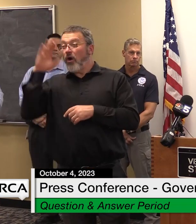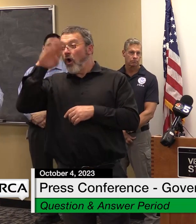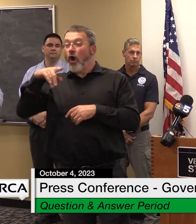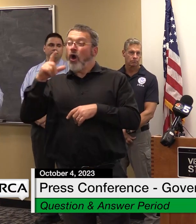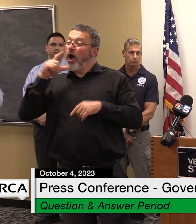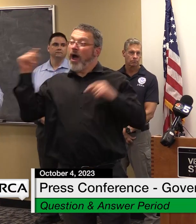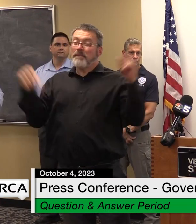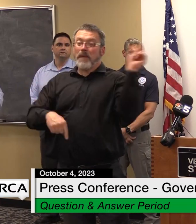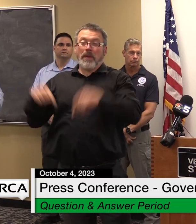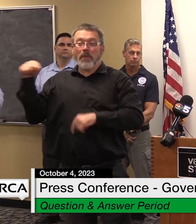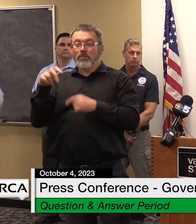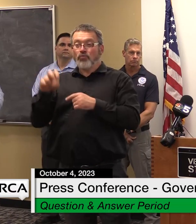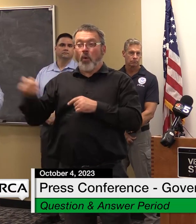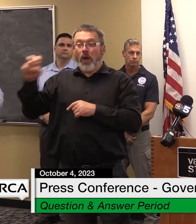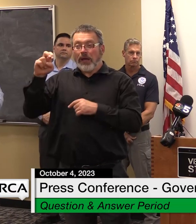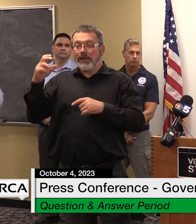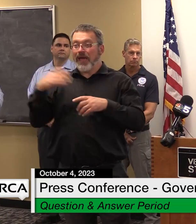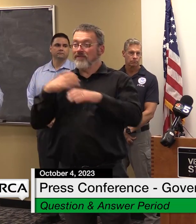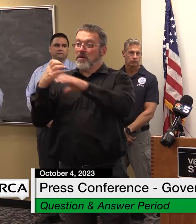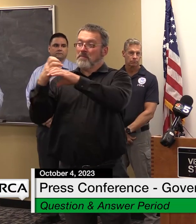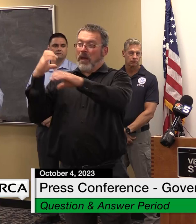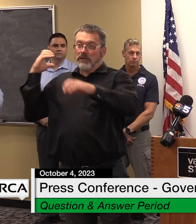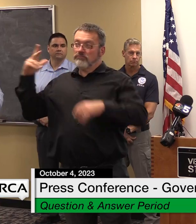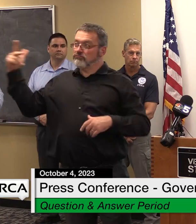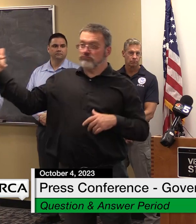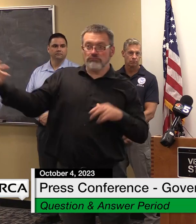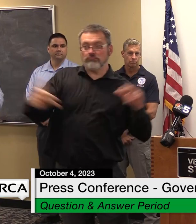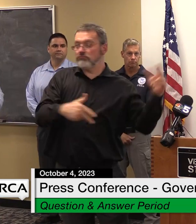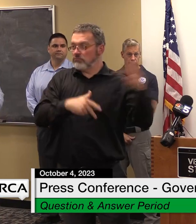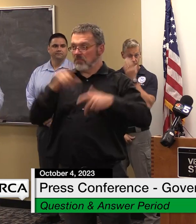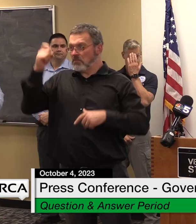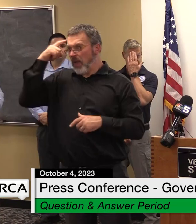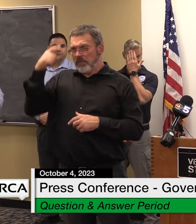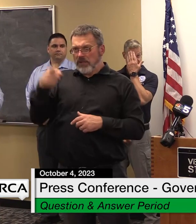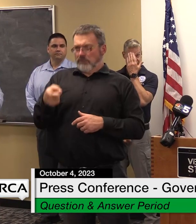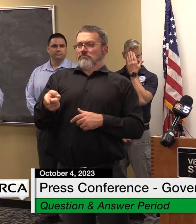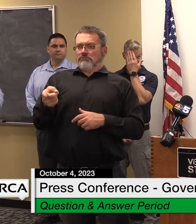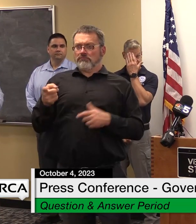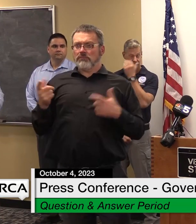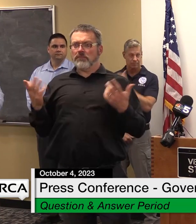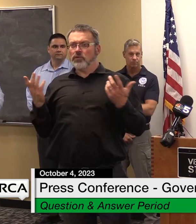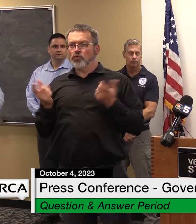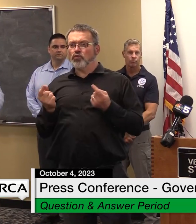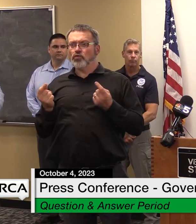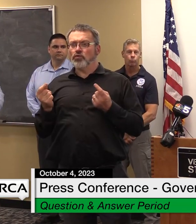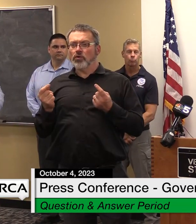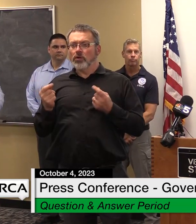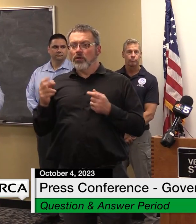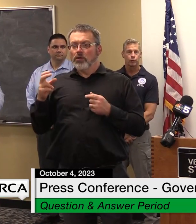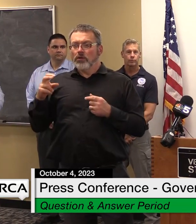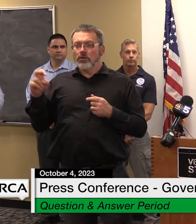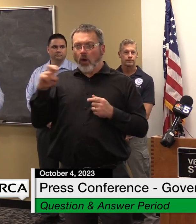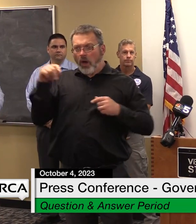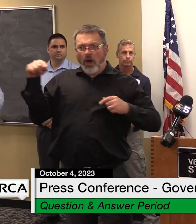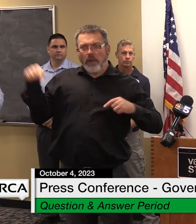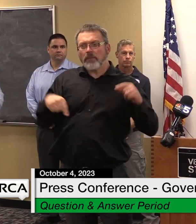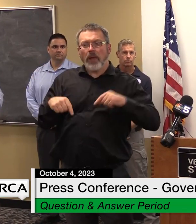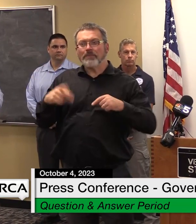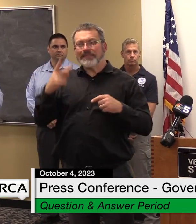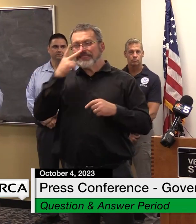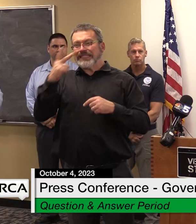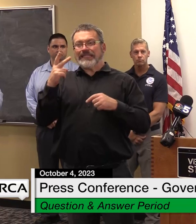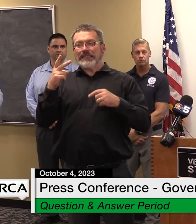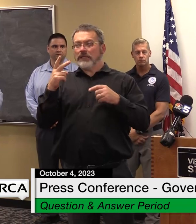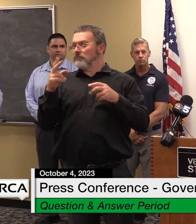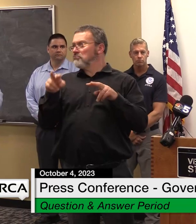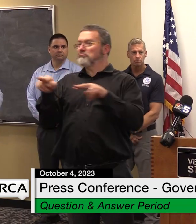be stopping in Montpelier as well. What do you hope that tourists and leaf peepers take away when they see some of the